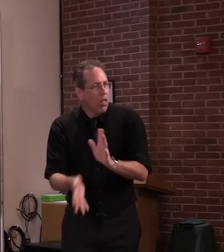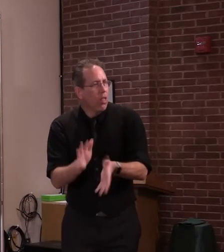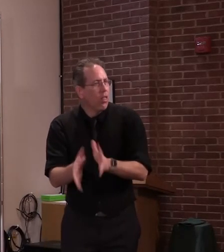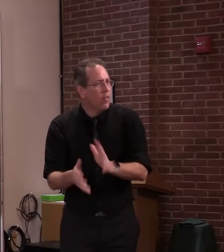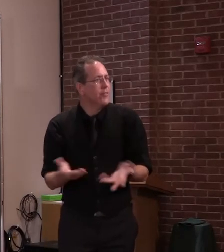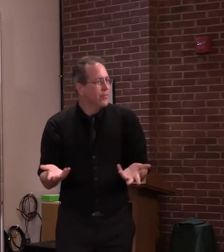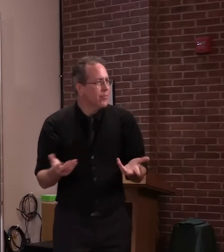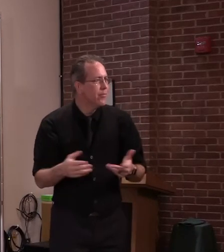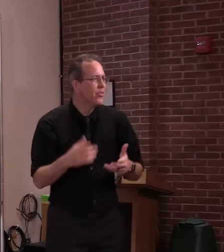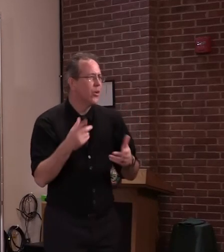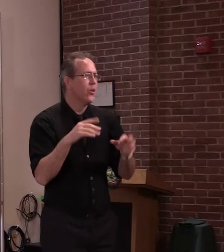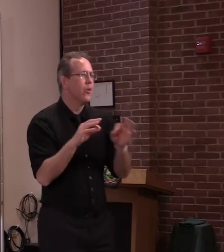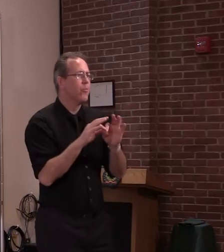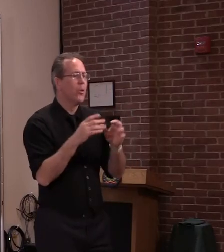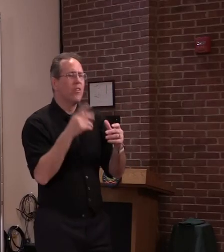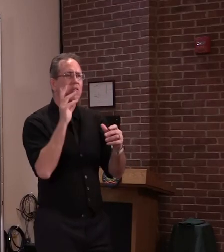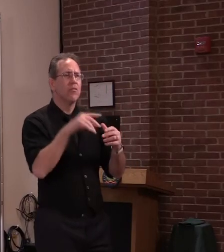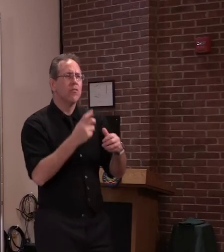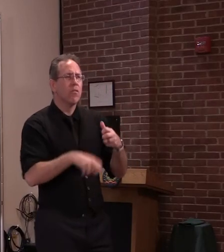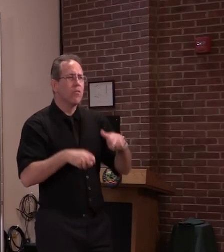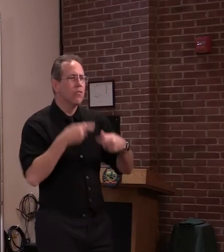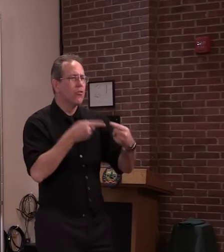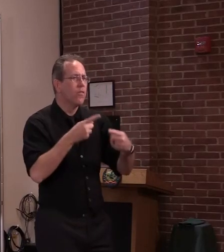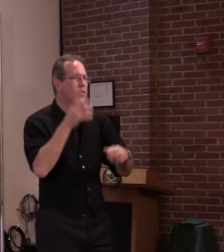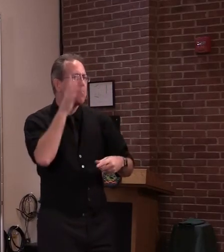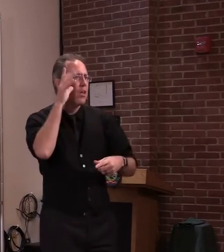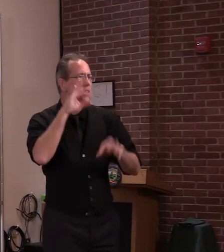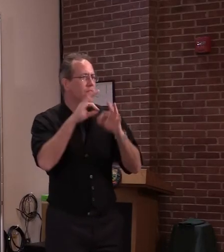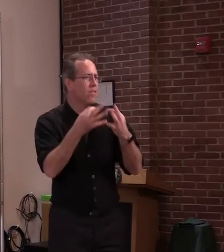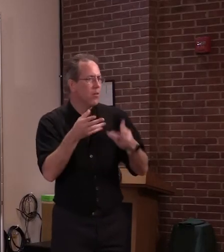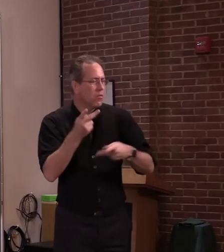for families in this age group right now.